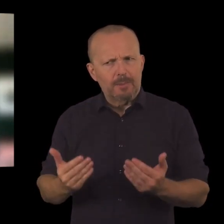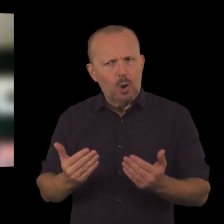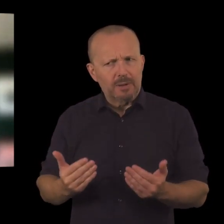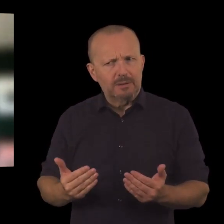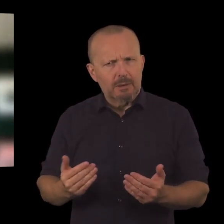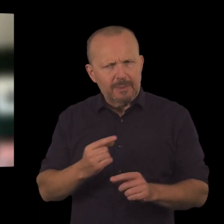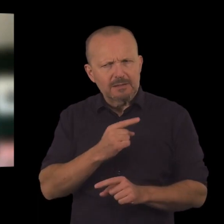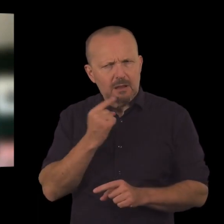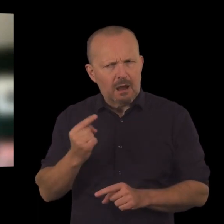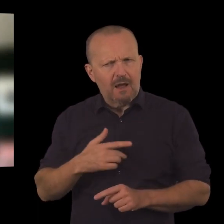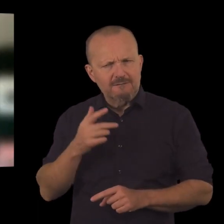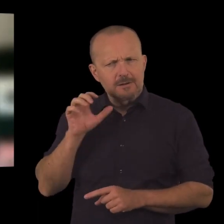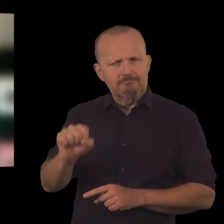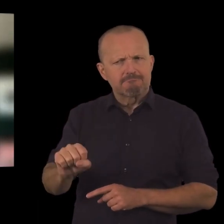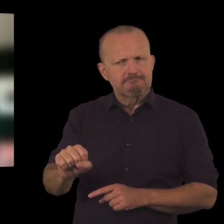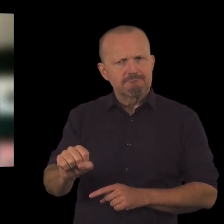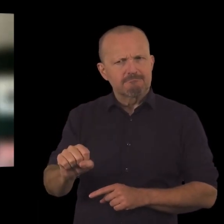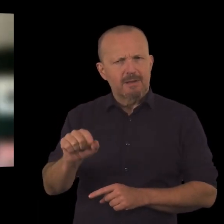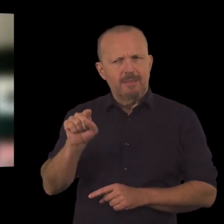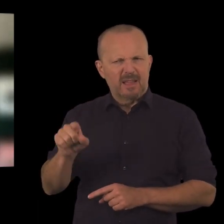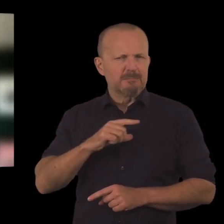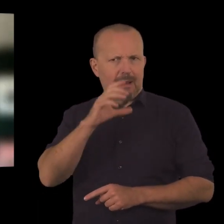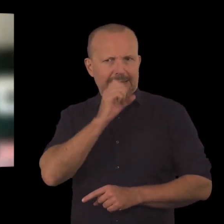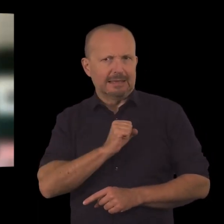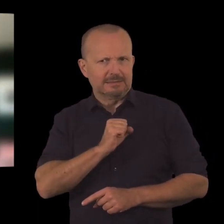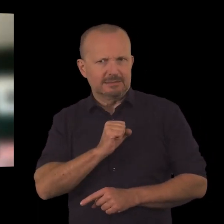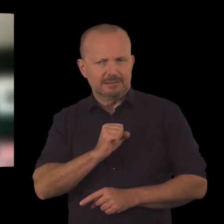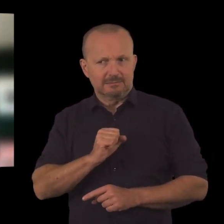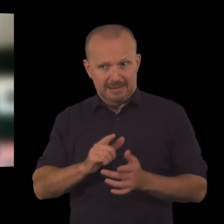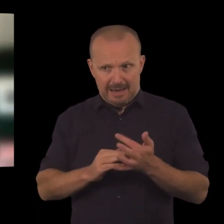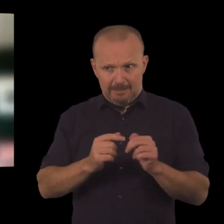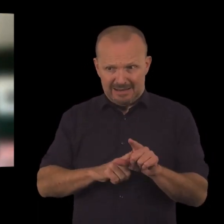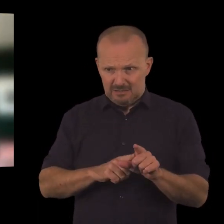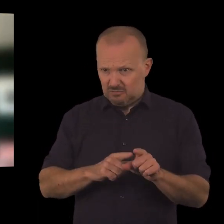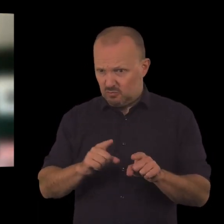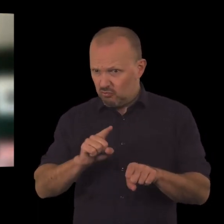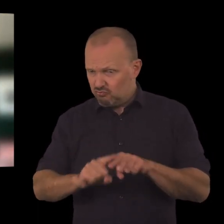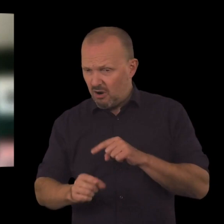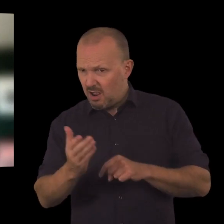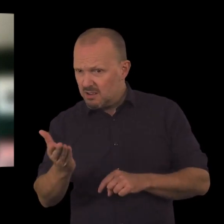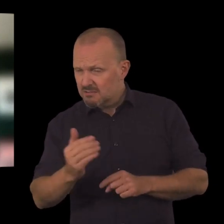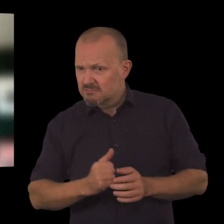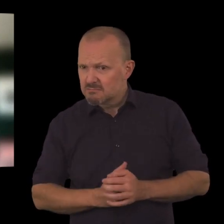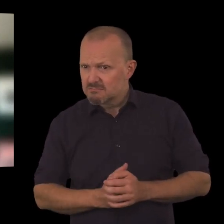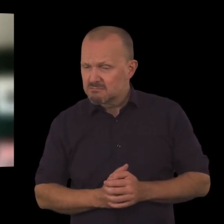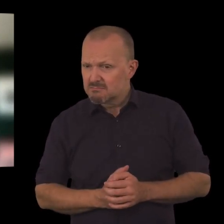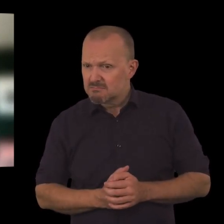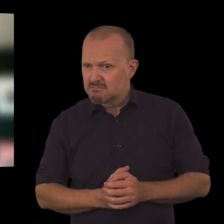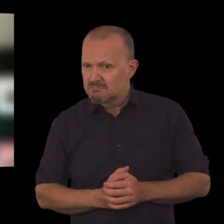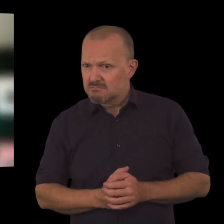Claire, maybe your sister was on TV but isn't at the moment. Maybe that is the